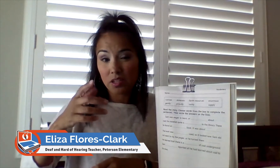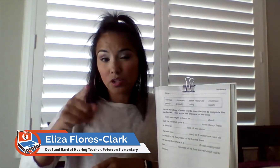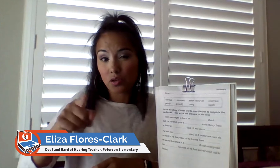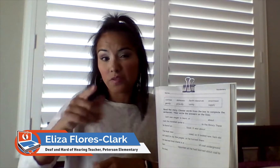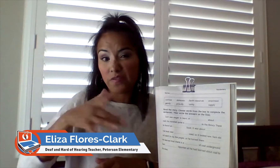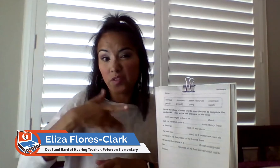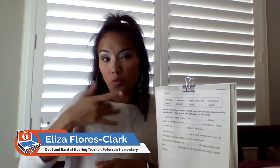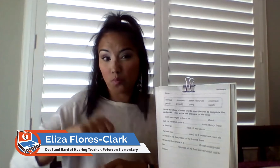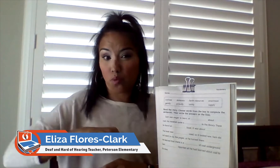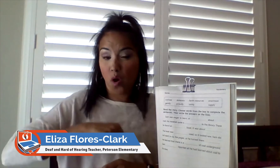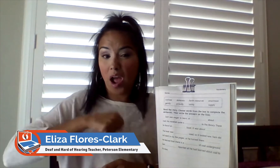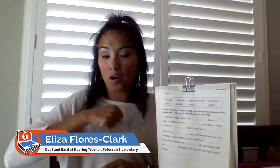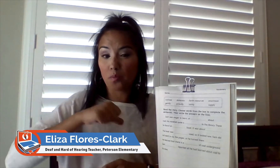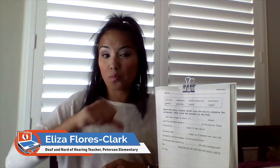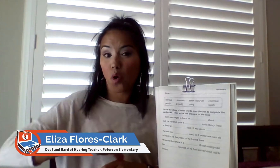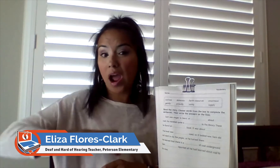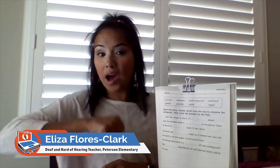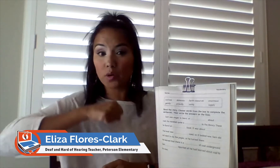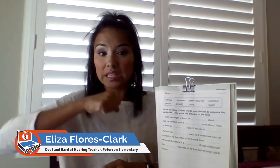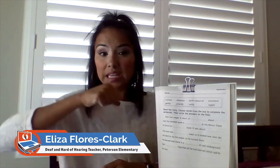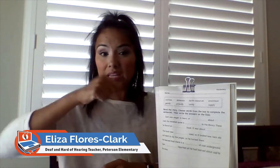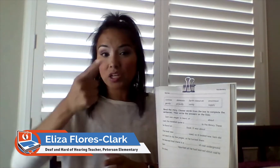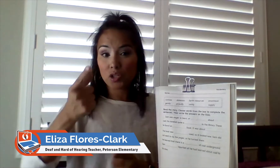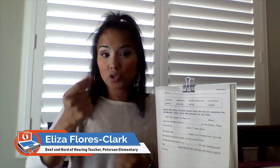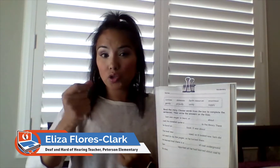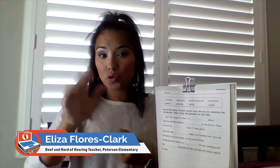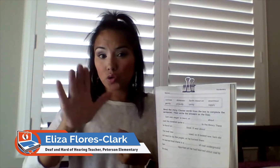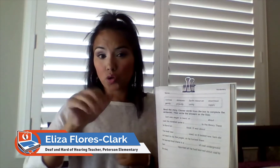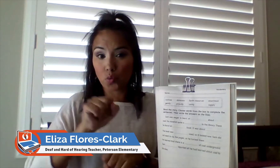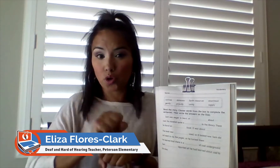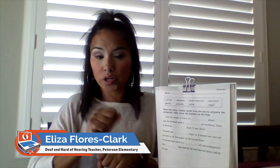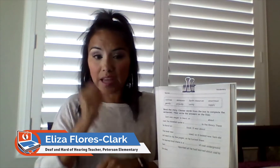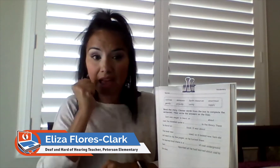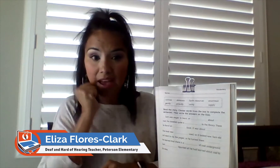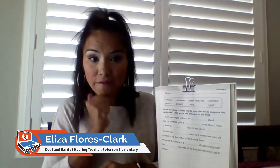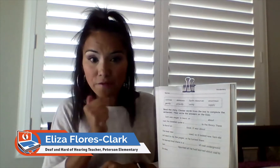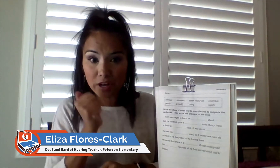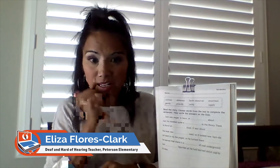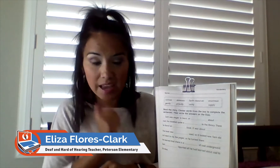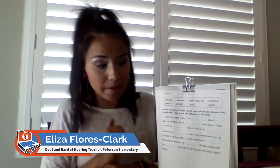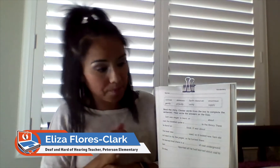to feel proud. Proudly do your work every day.